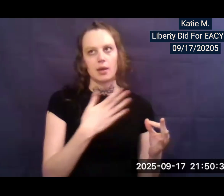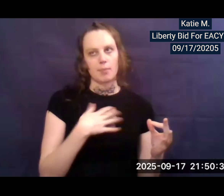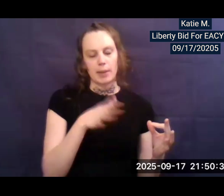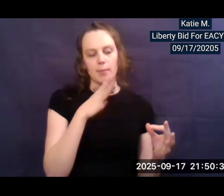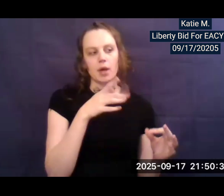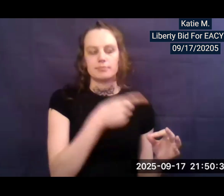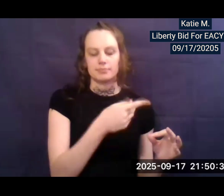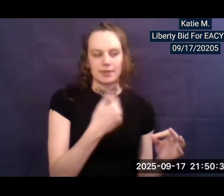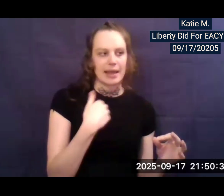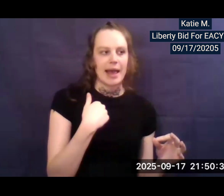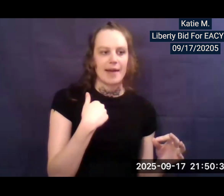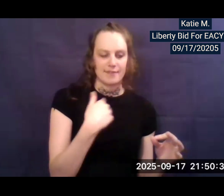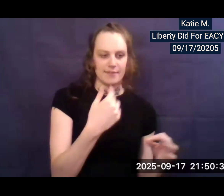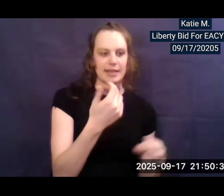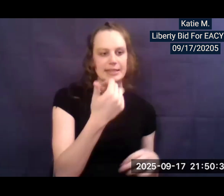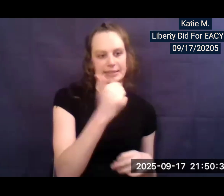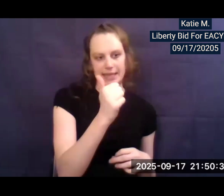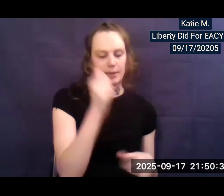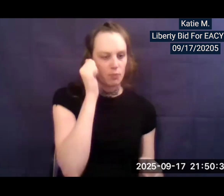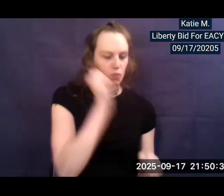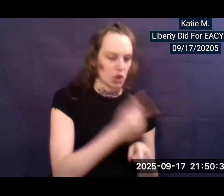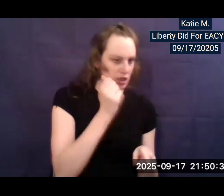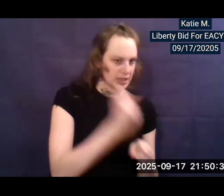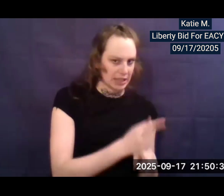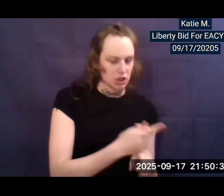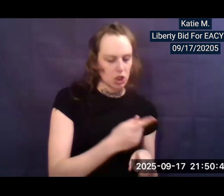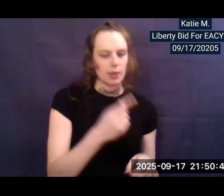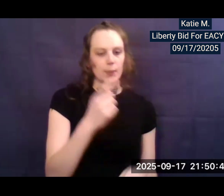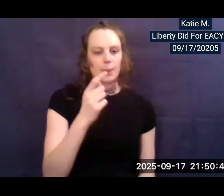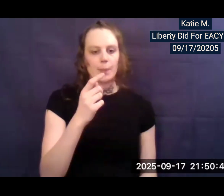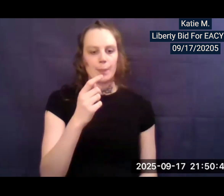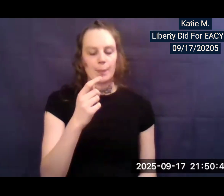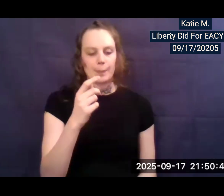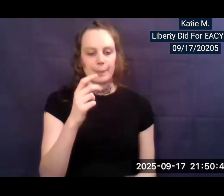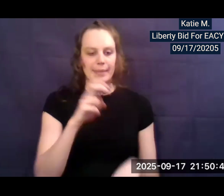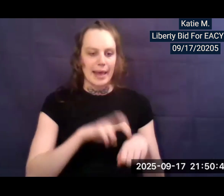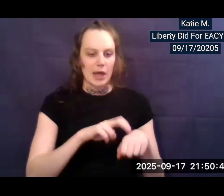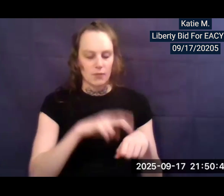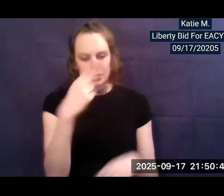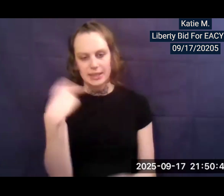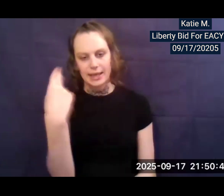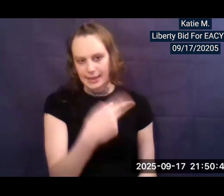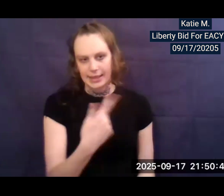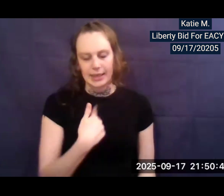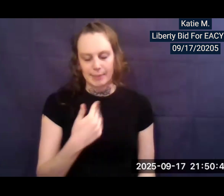grew up in an Irish Catholic household. So like it was very hard because